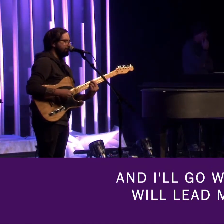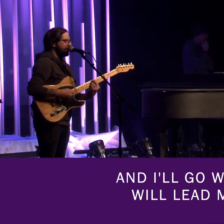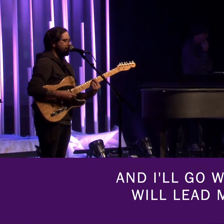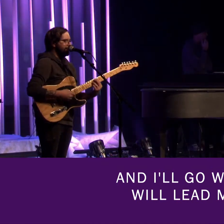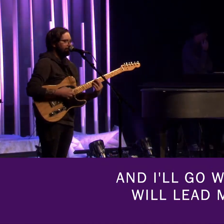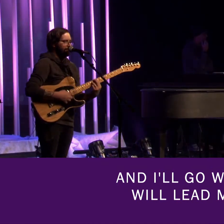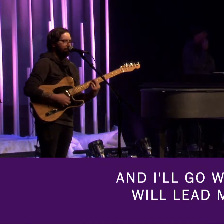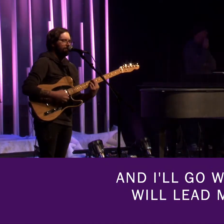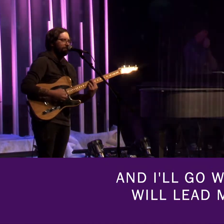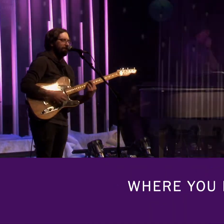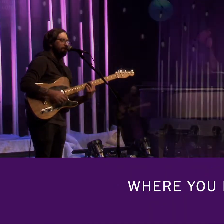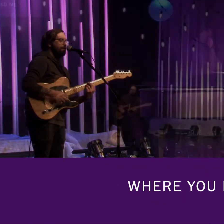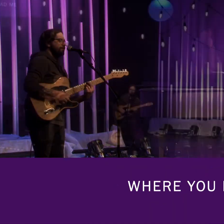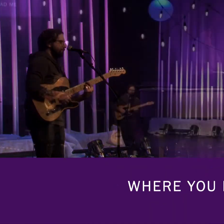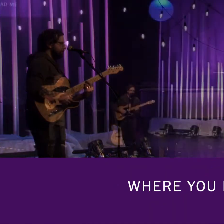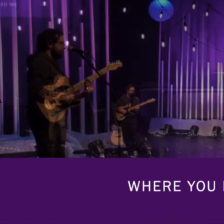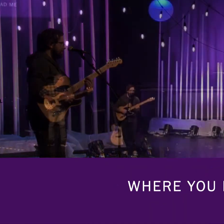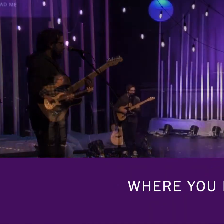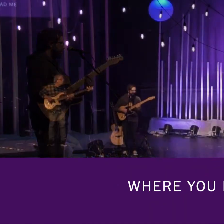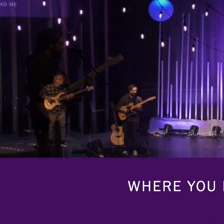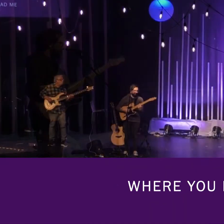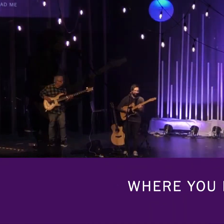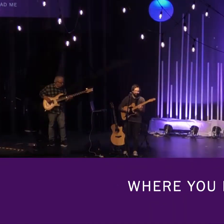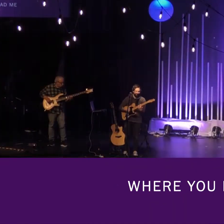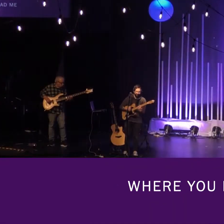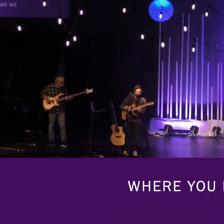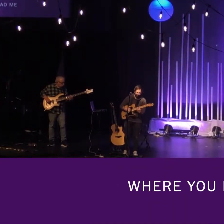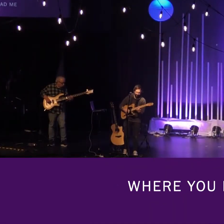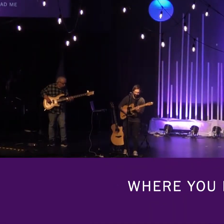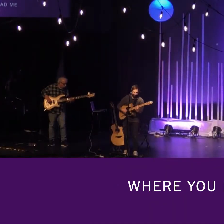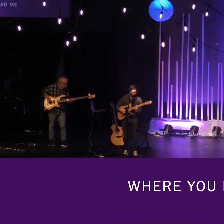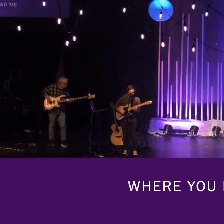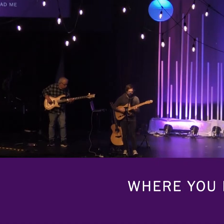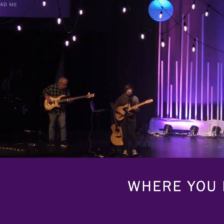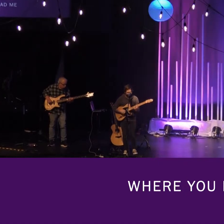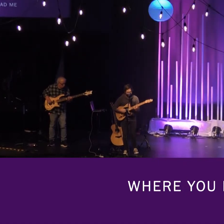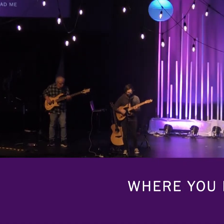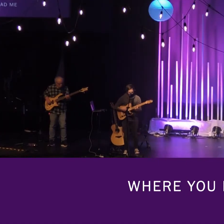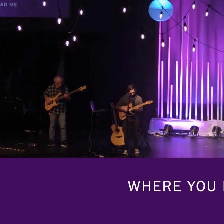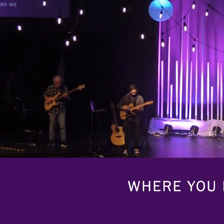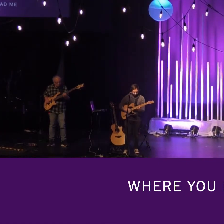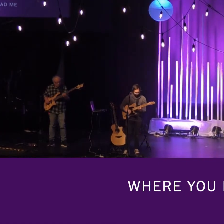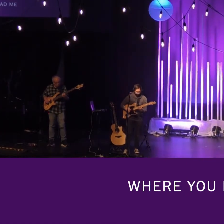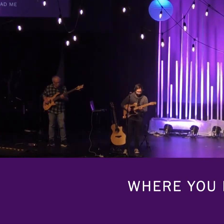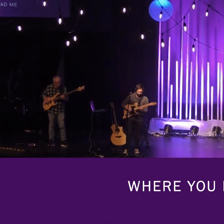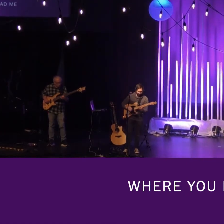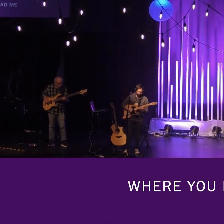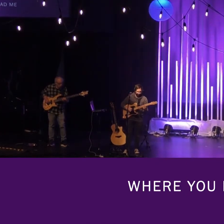lead me, Lord. You lead me,